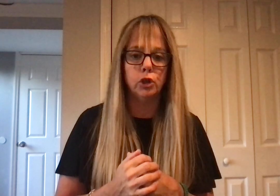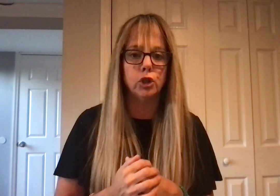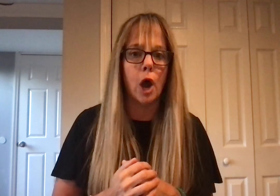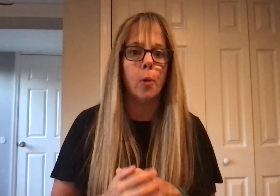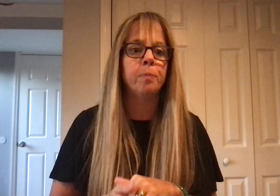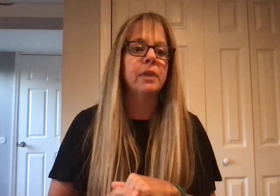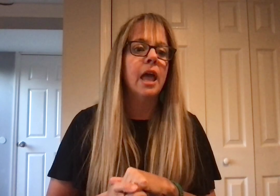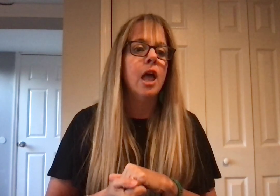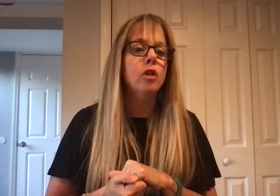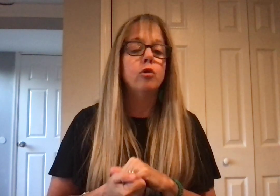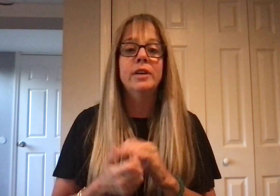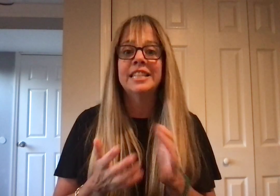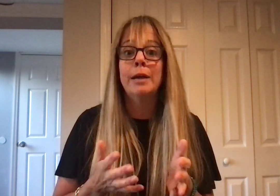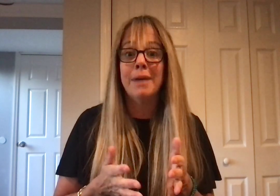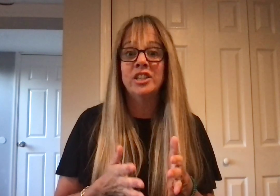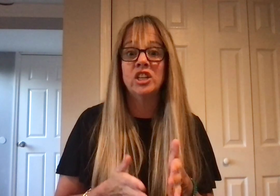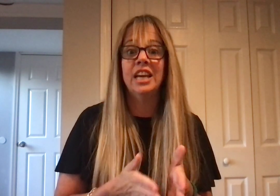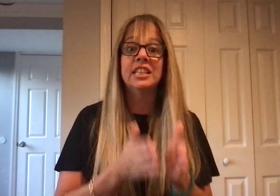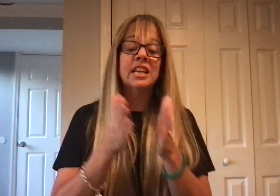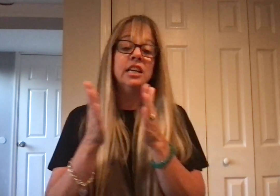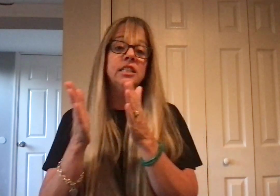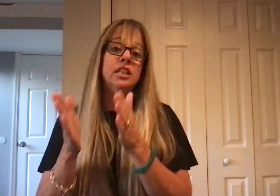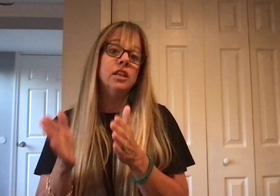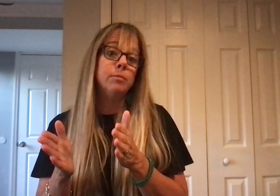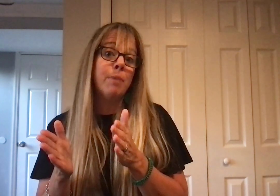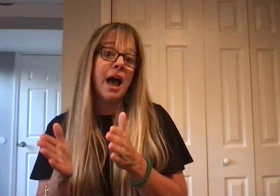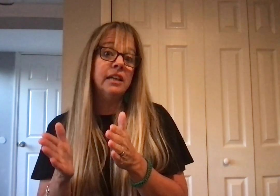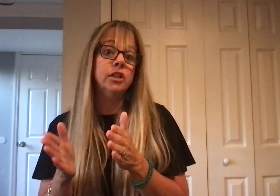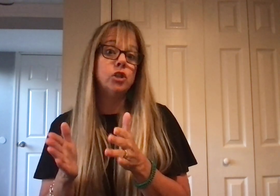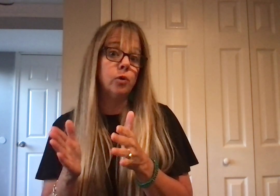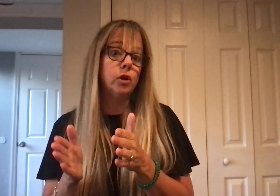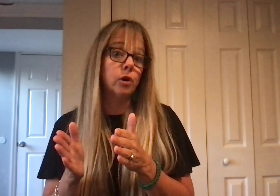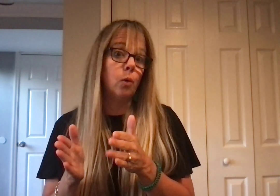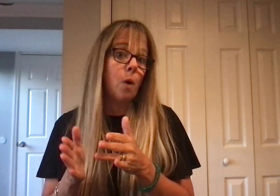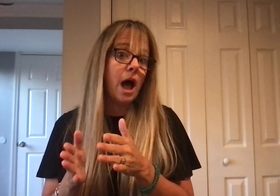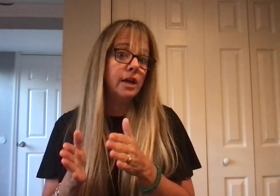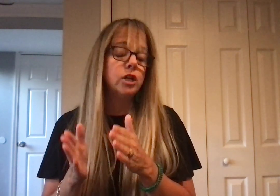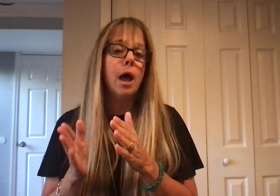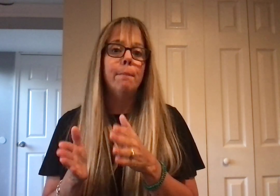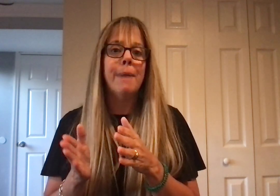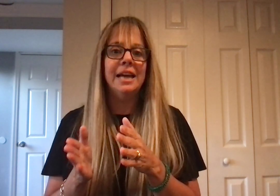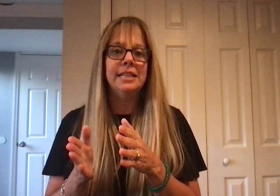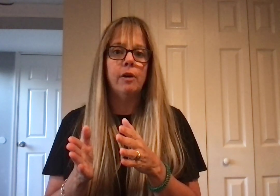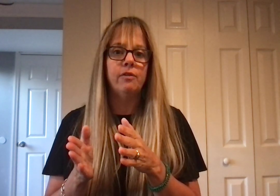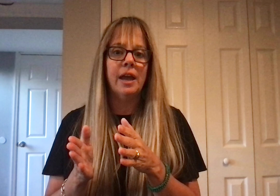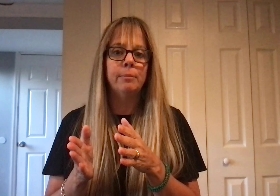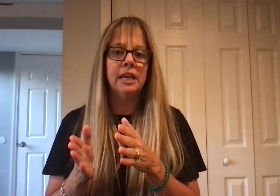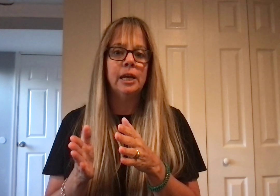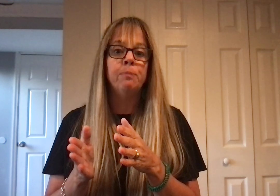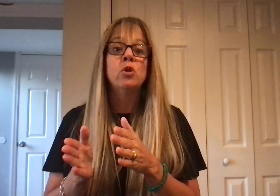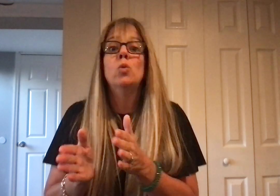show. The reason I mention it is because the pilot show that you're going to watch, My Deaf Family, was